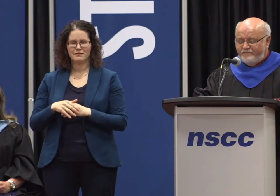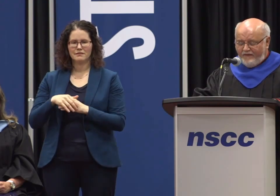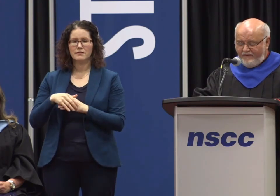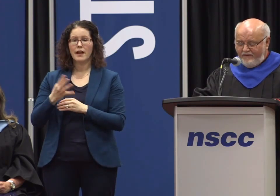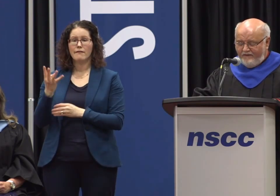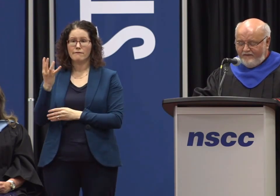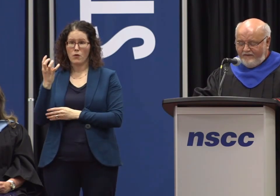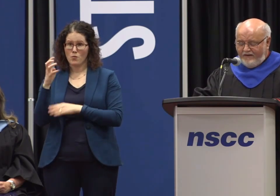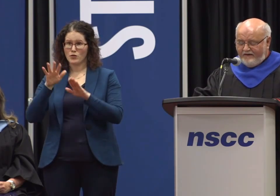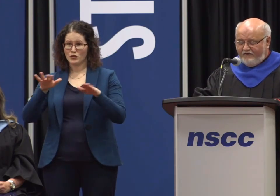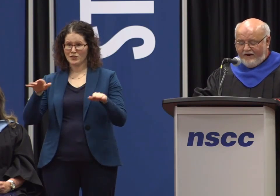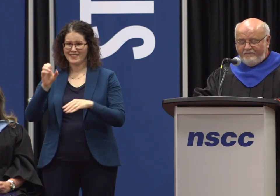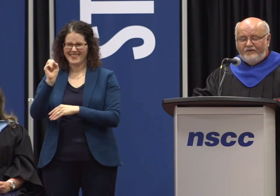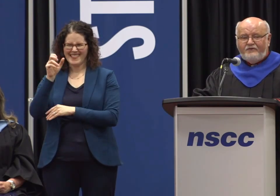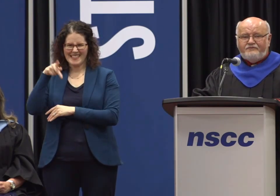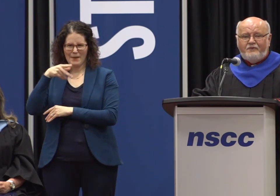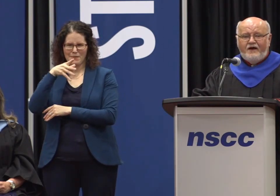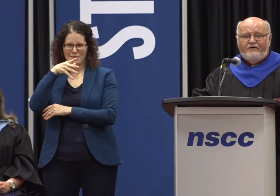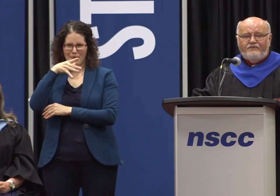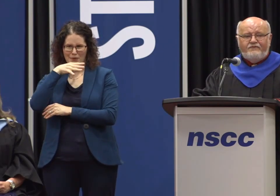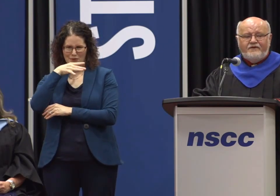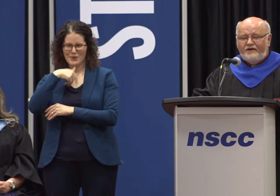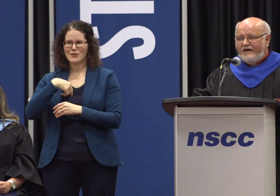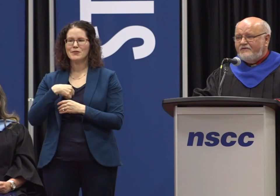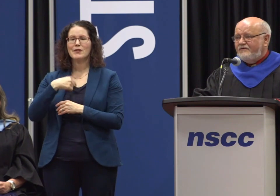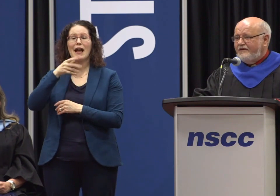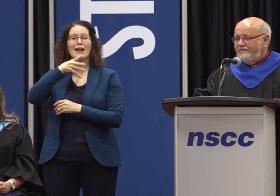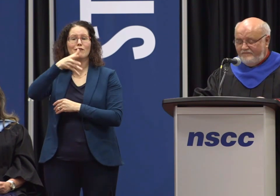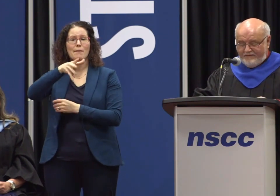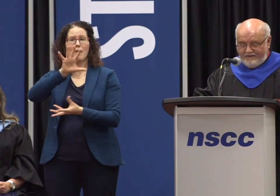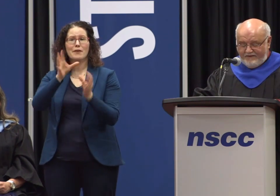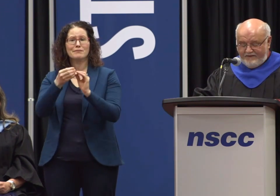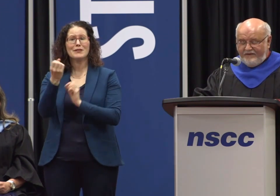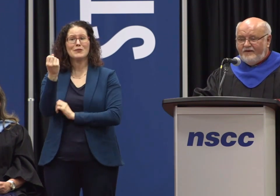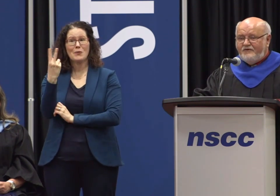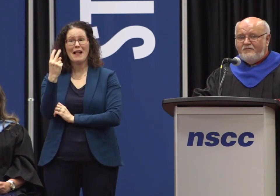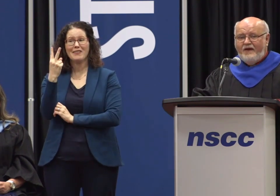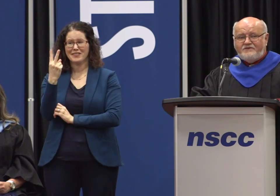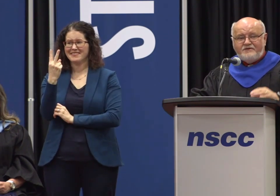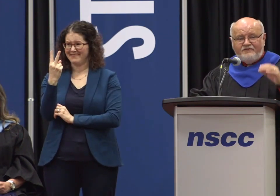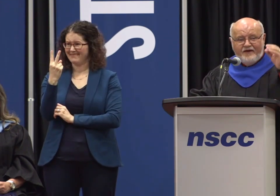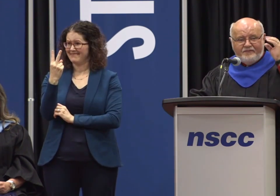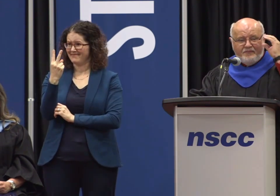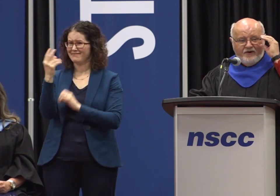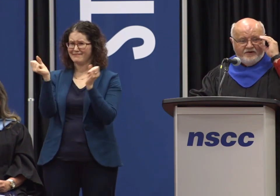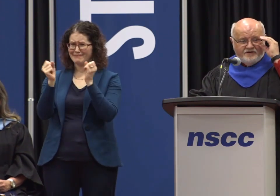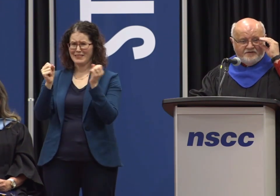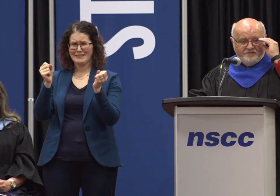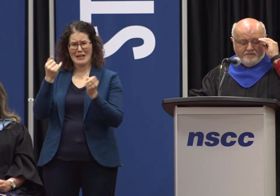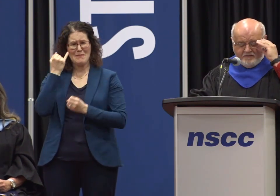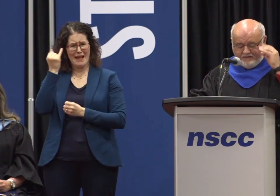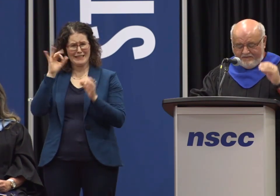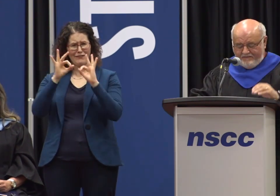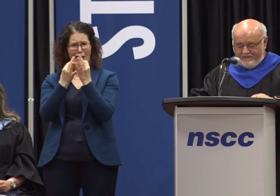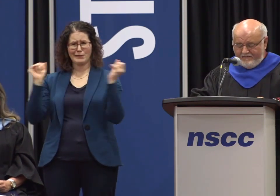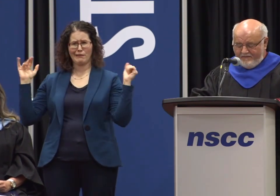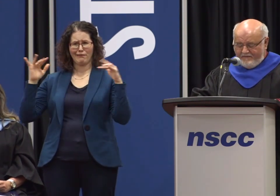more, and a grandmother of 12, collectively. Can you imagine the family parties?